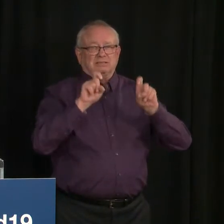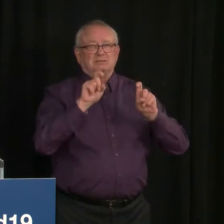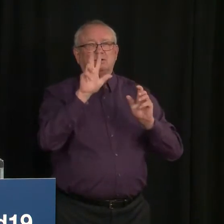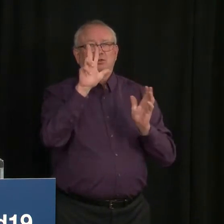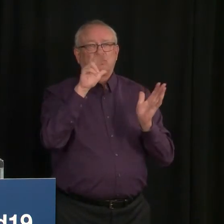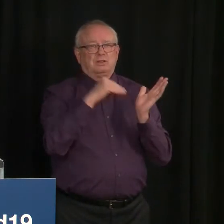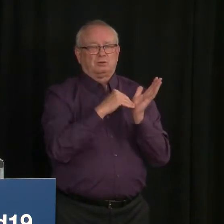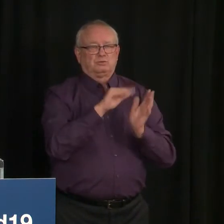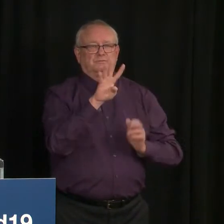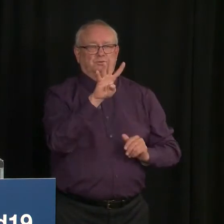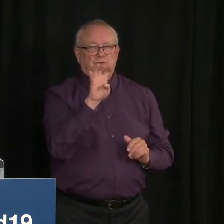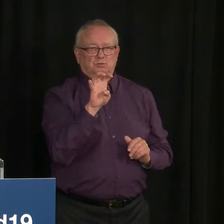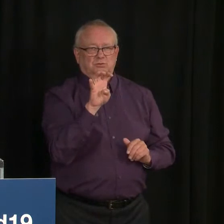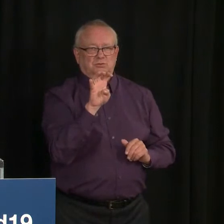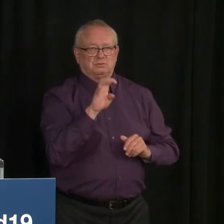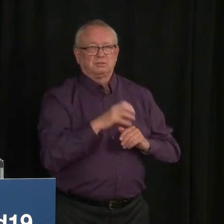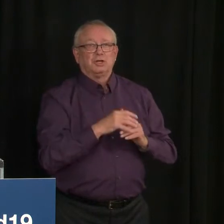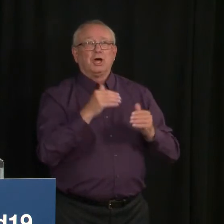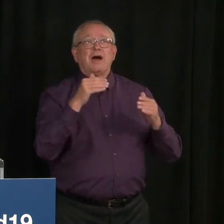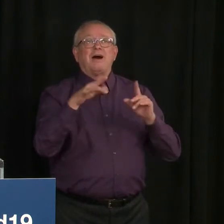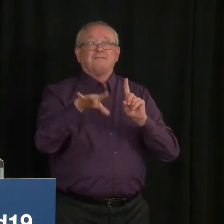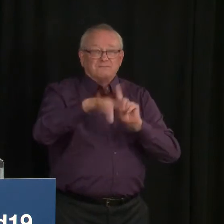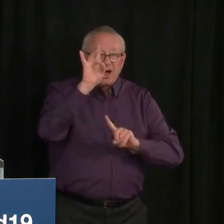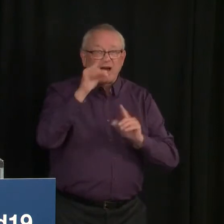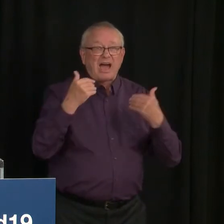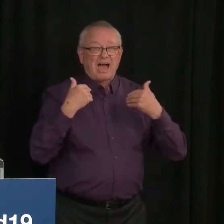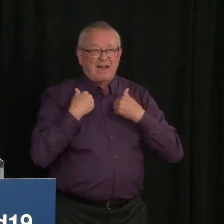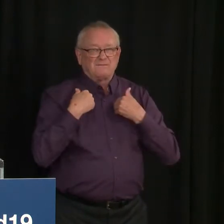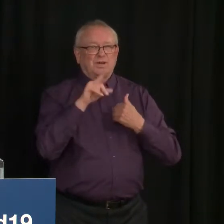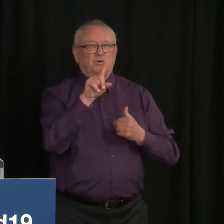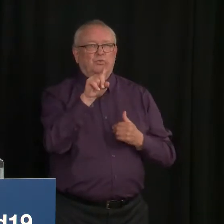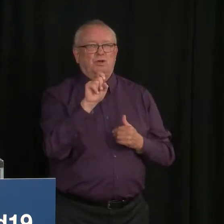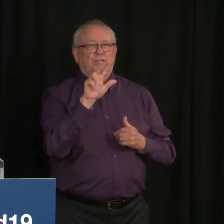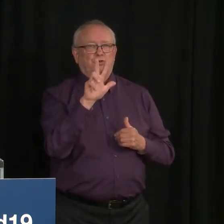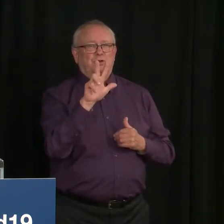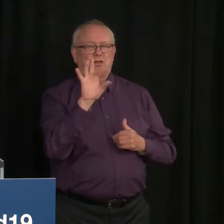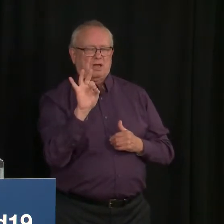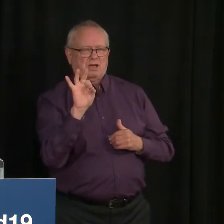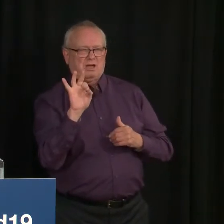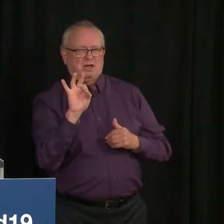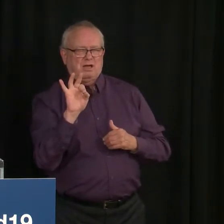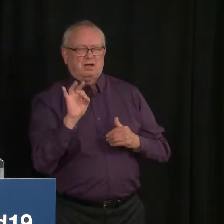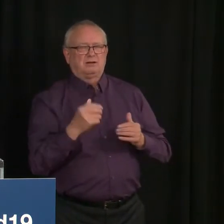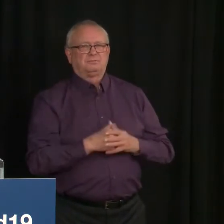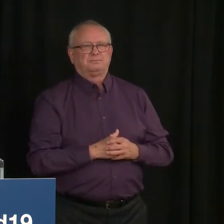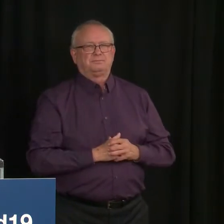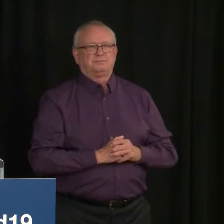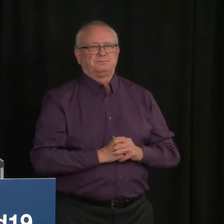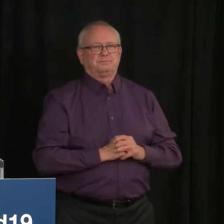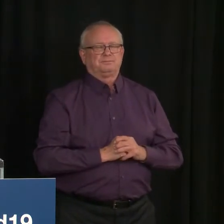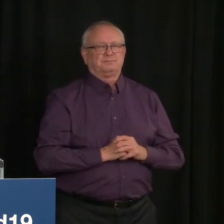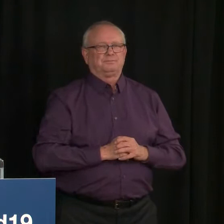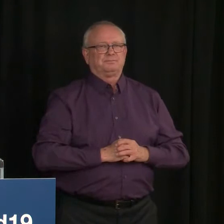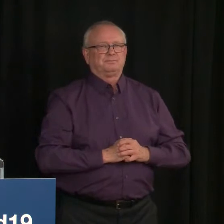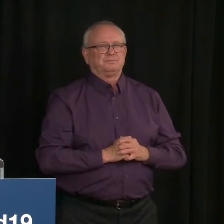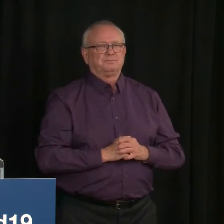4.2%. Last week, the R value for the province was 0.74. This